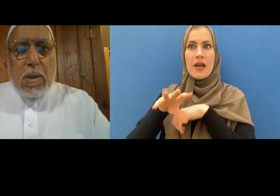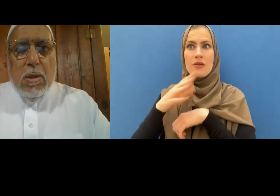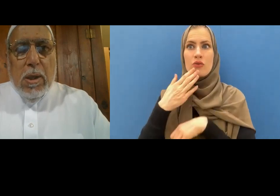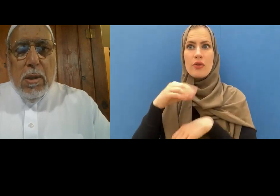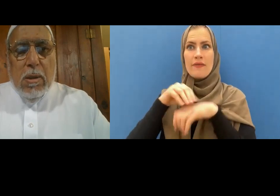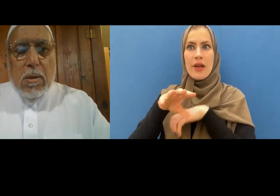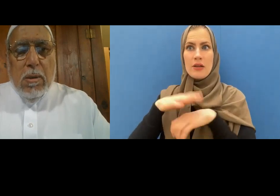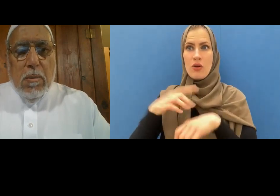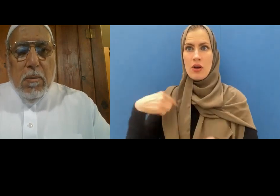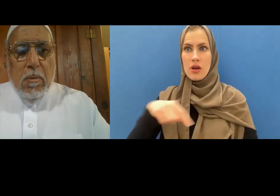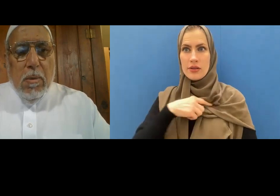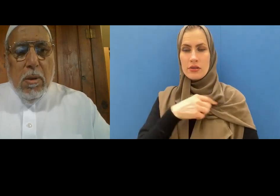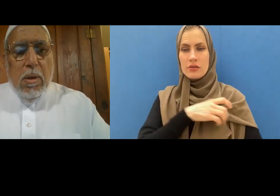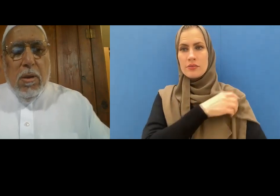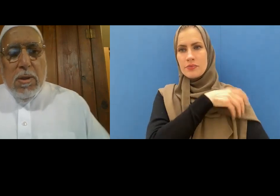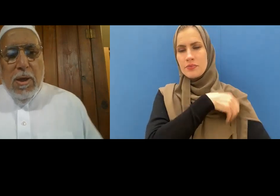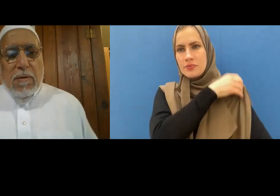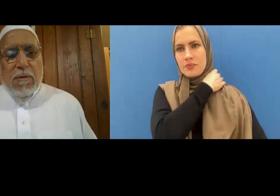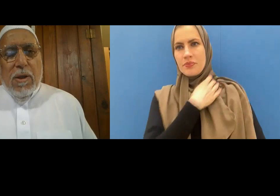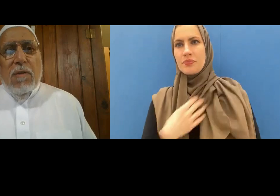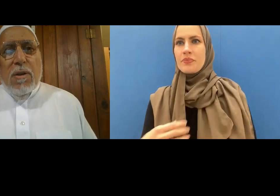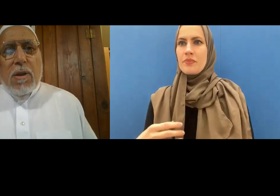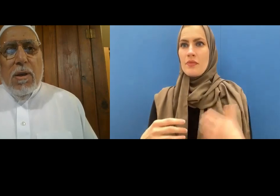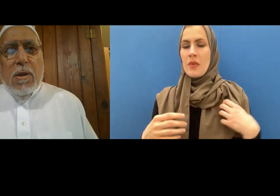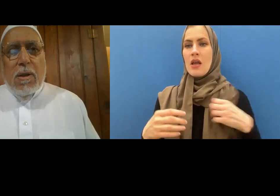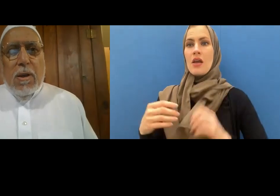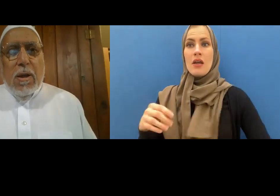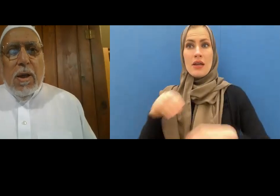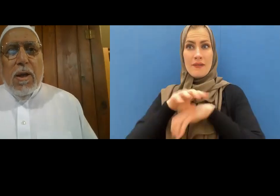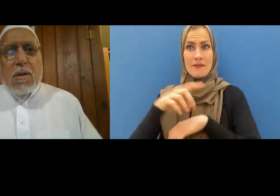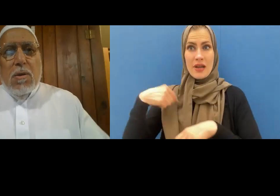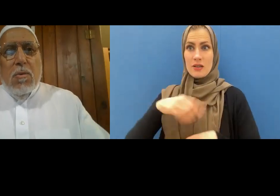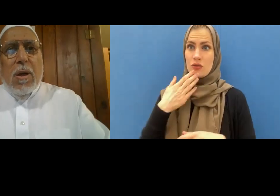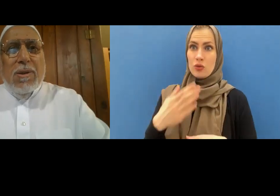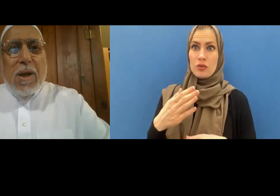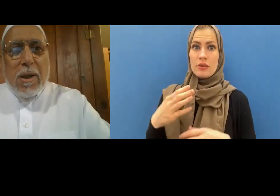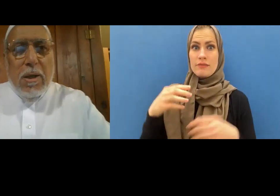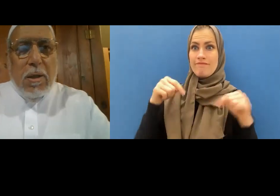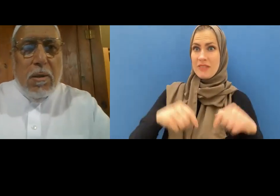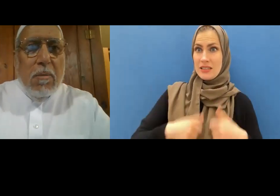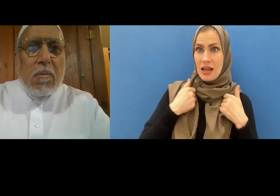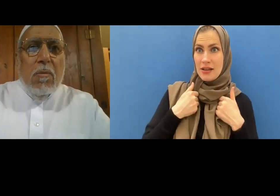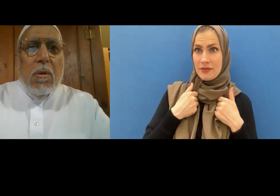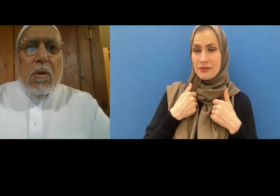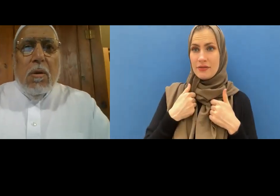on us in this life, even as we are dying.